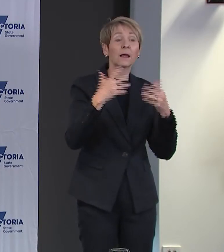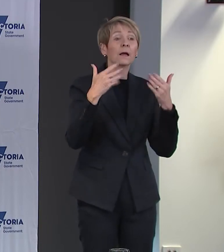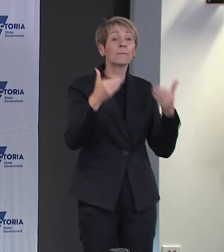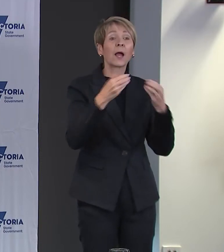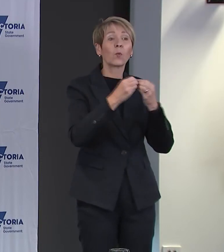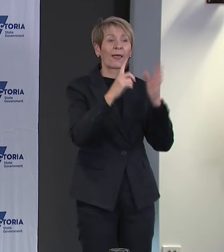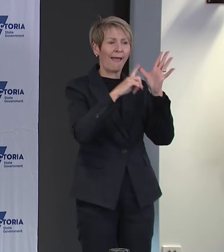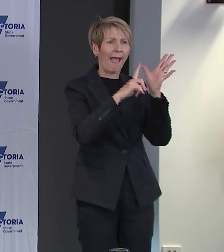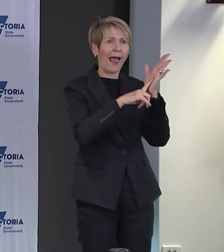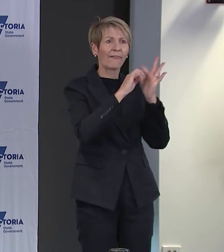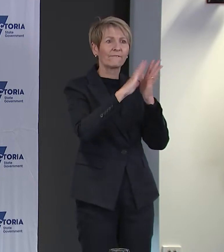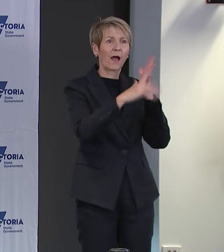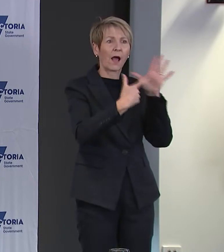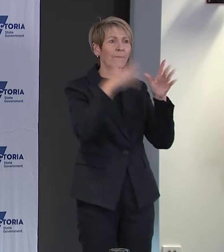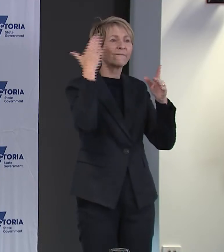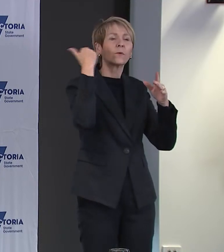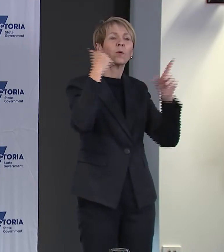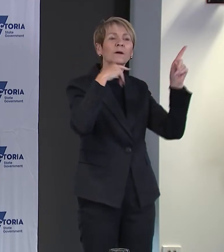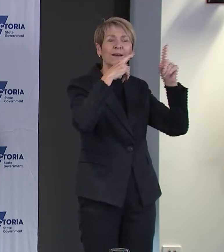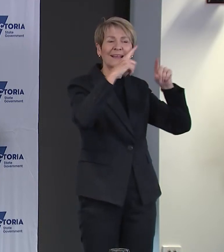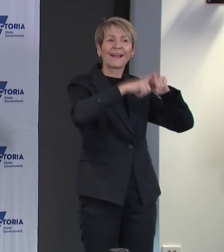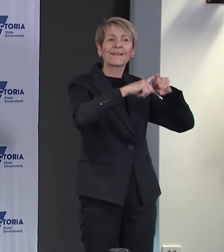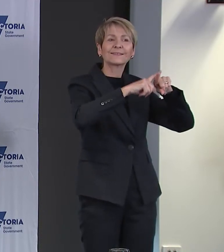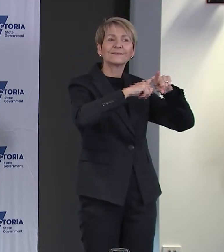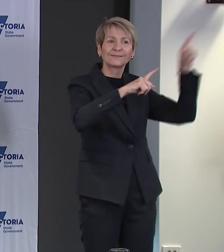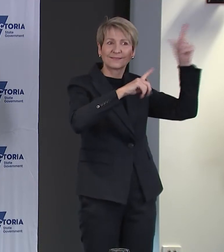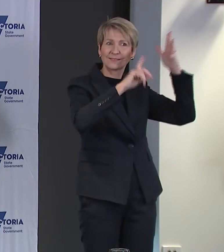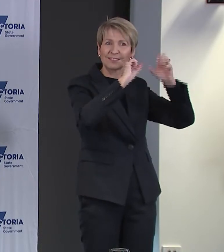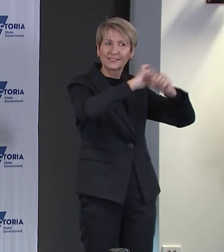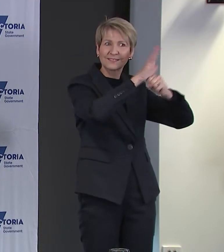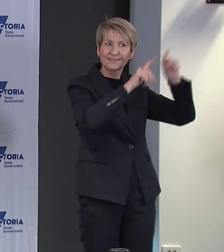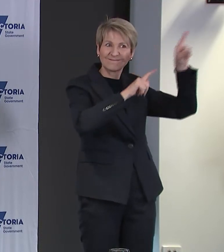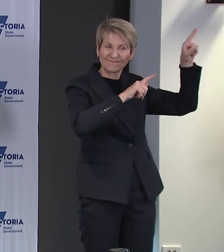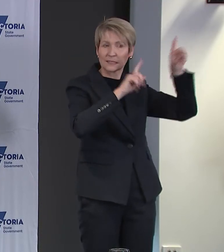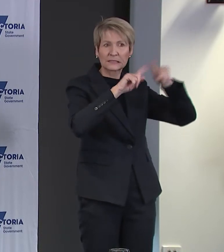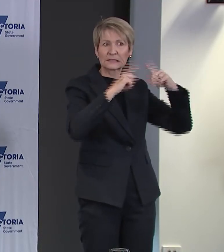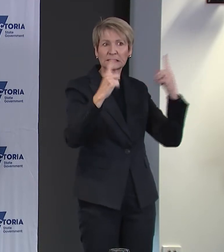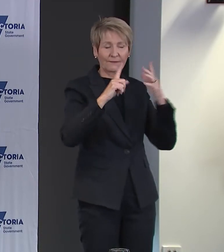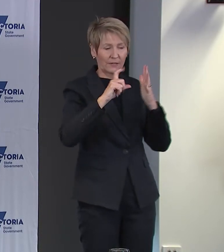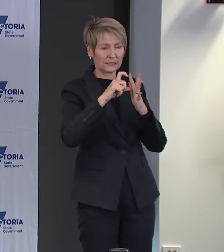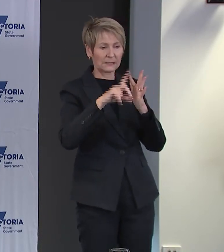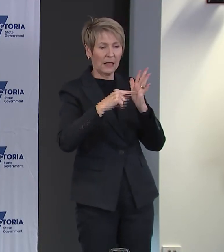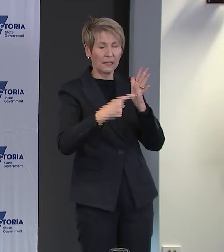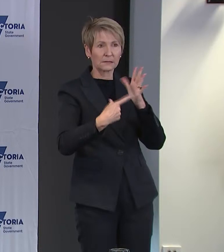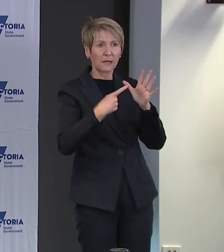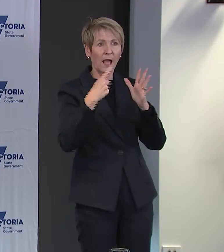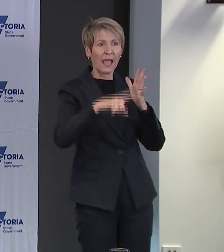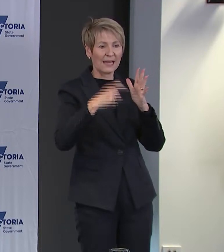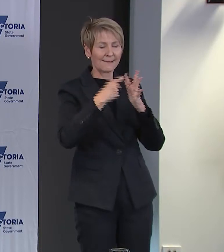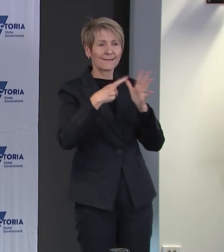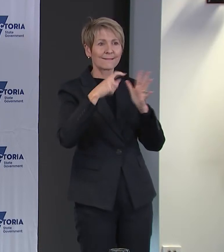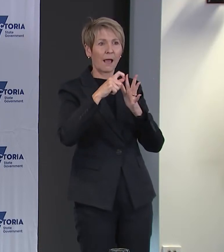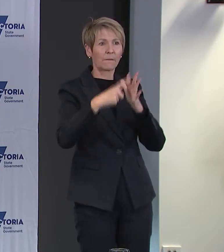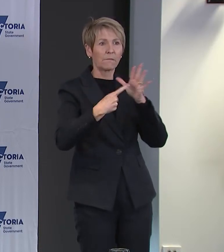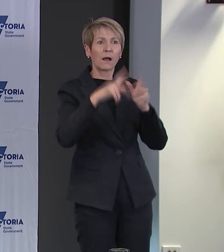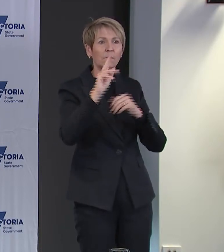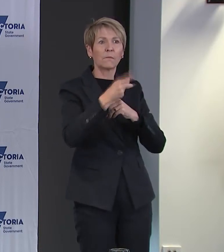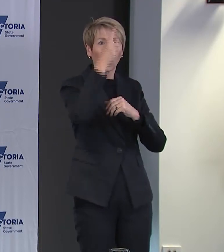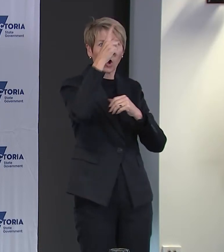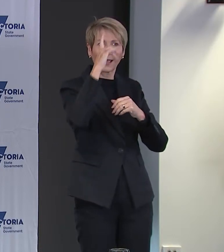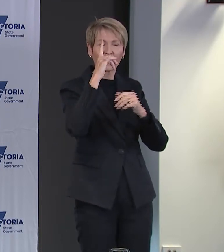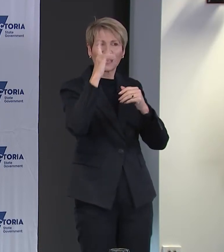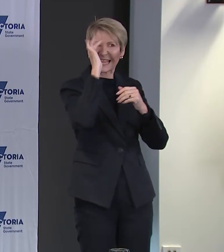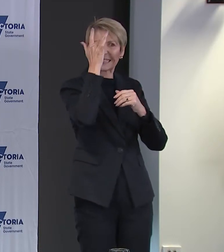within a home testing positive, and you can get those transmissions in other settings more